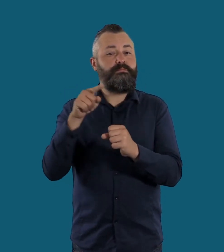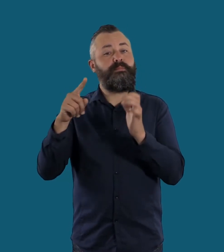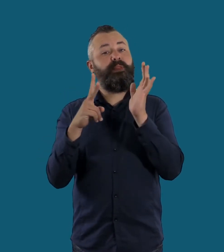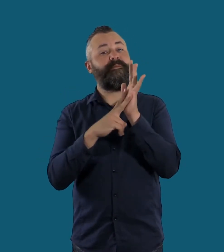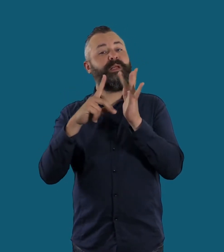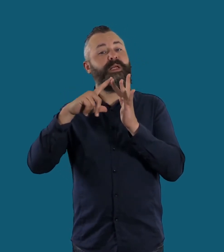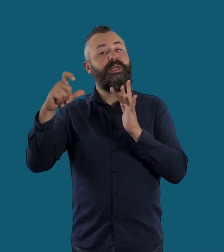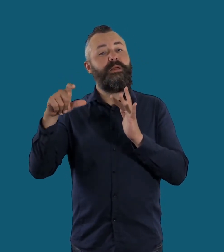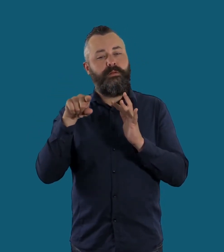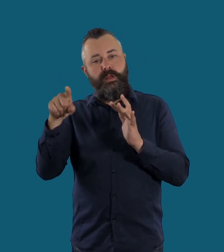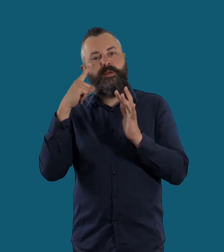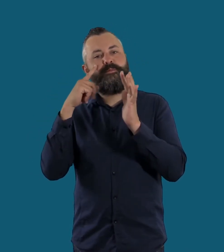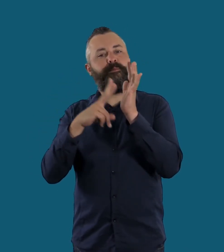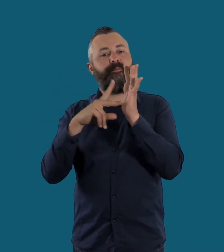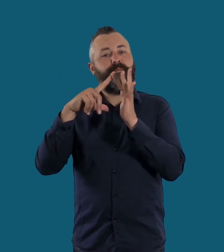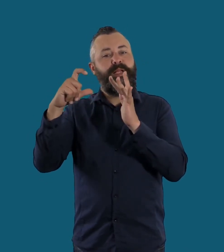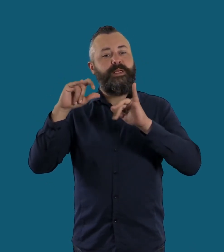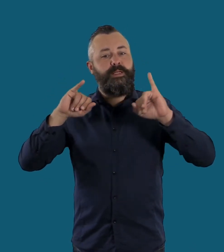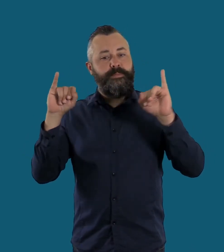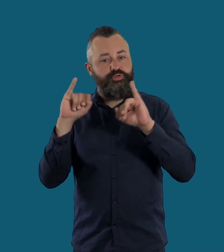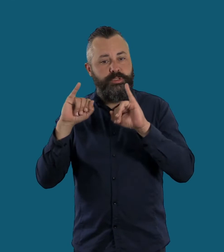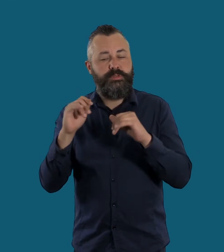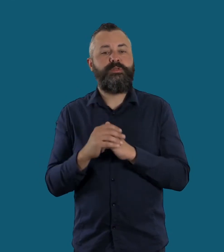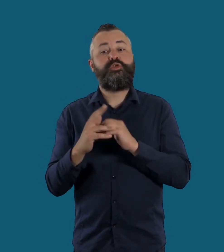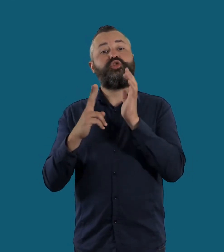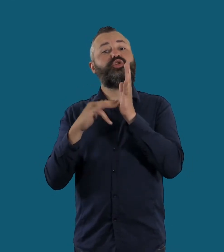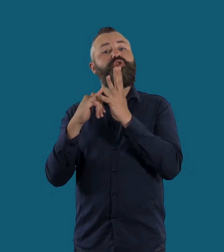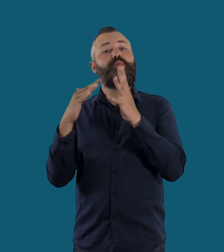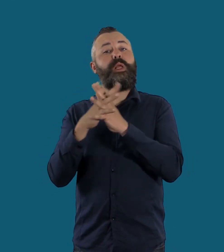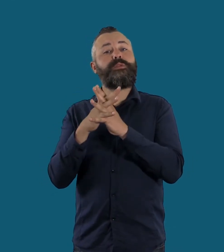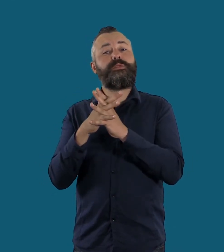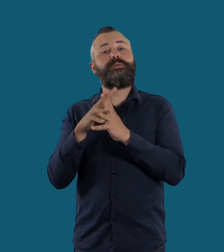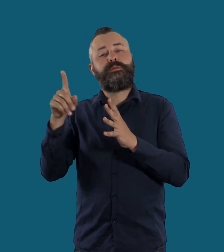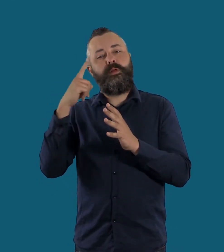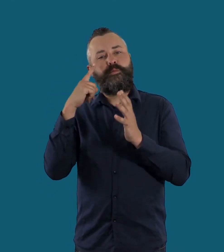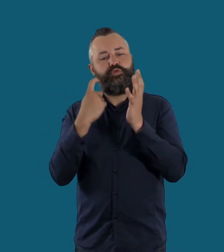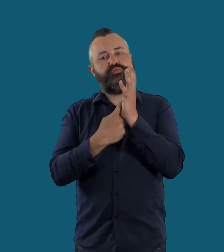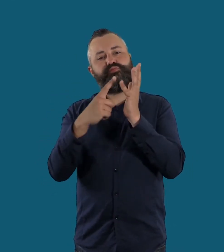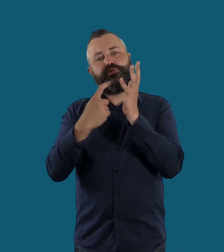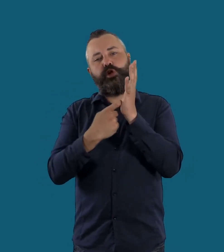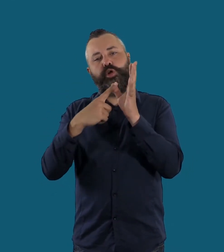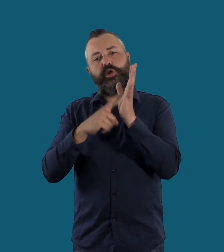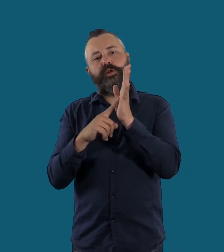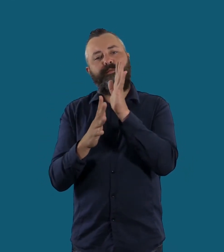For Victoria, Victoria Emergency. For New South Wales, the Rural Fire Services.